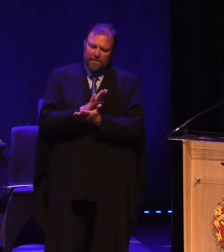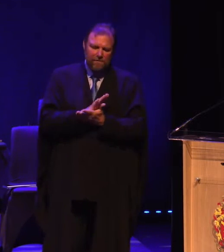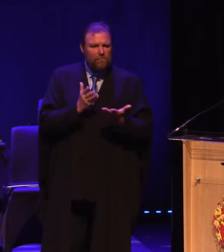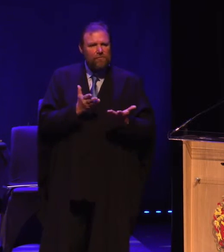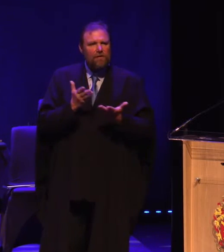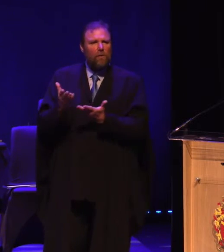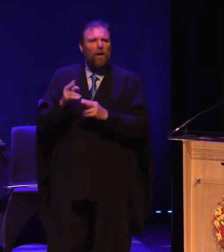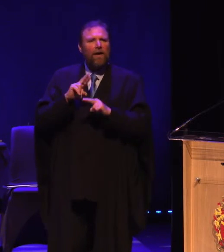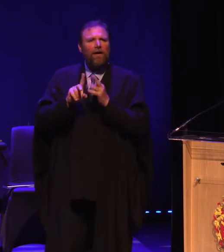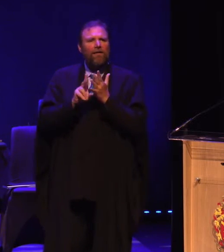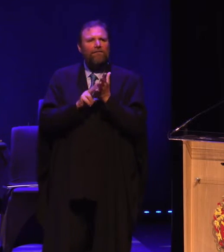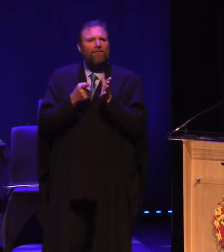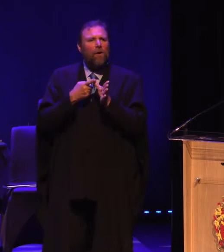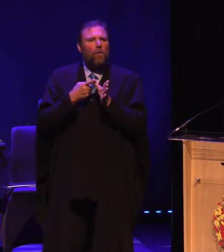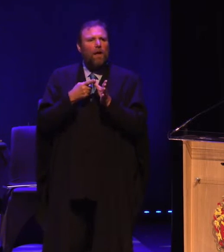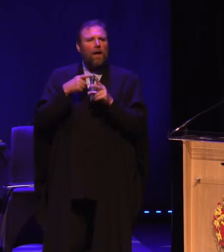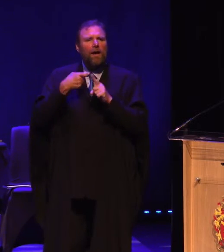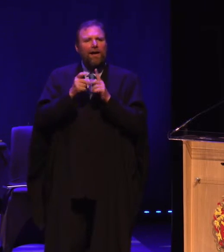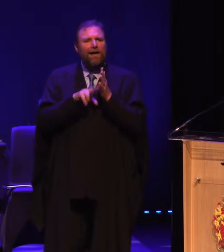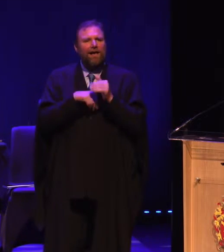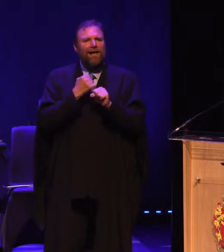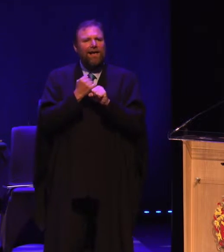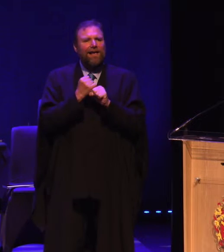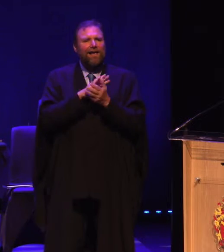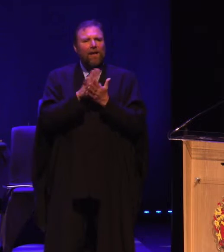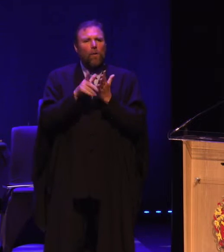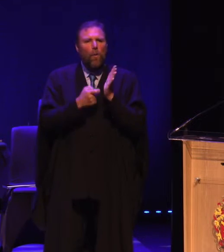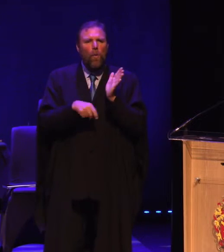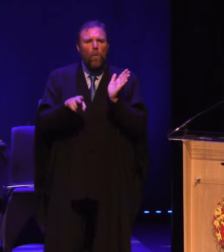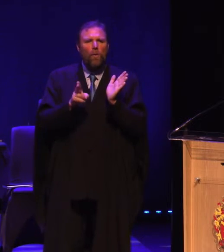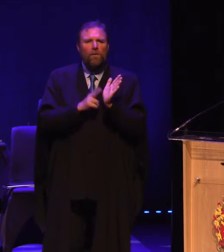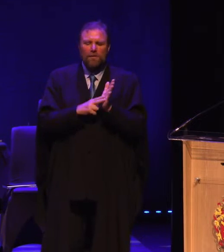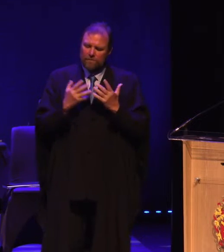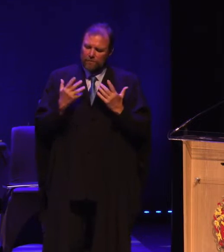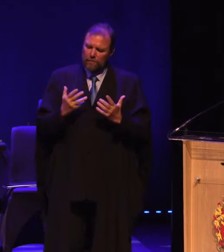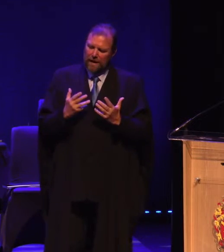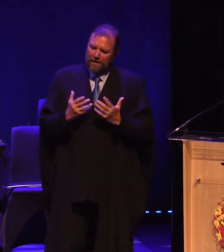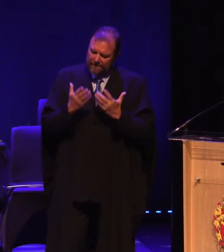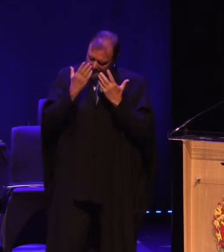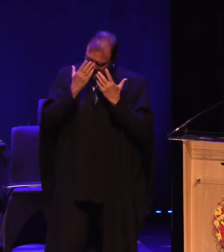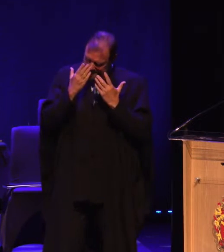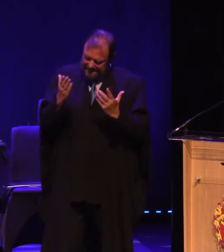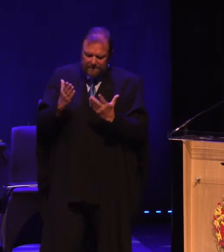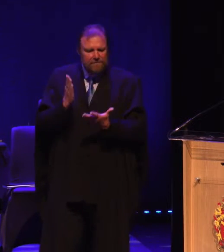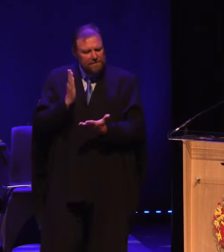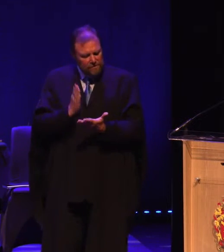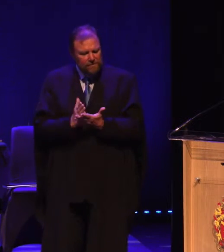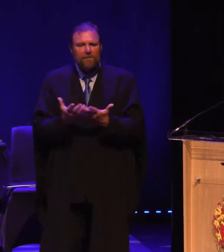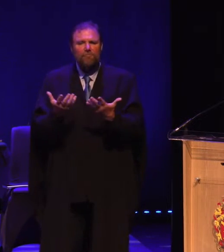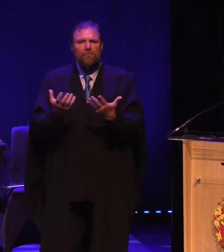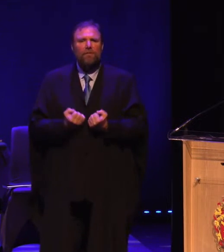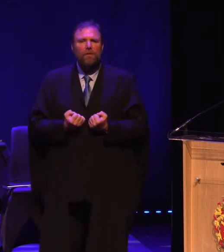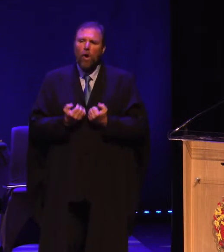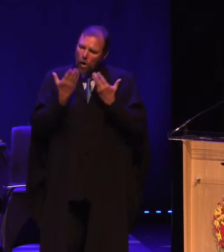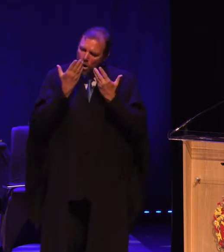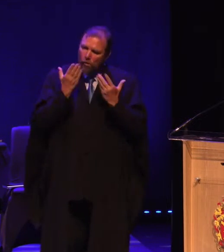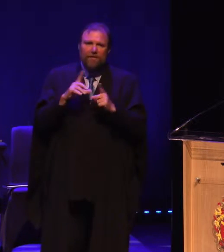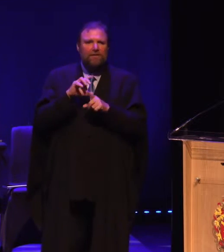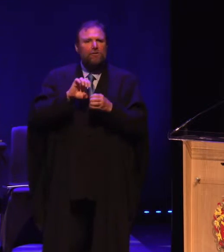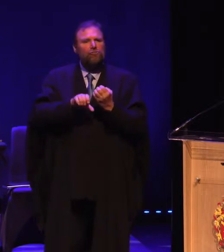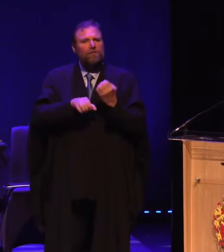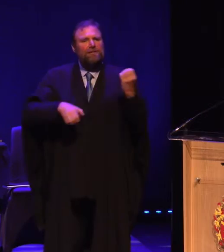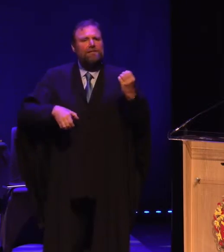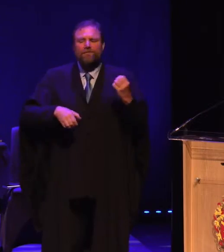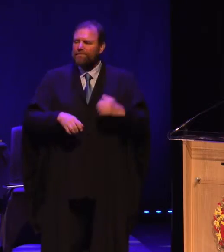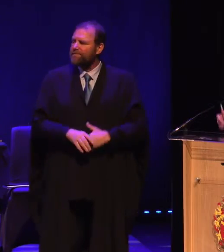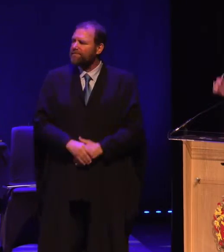you Fiona Kinghorn, who is today an esteemed and deserving recipient of an honorary degree of Cardiff Metropolitan